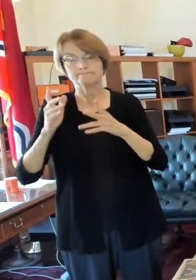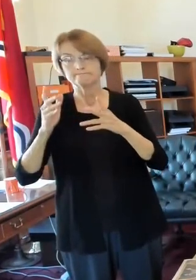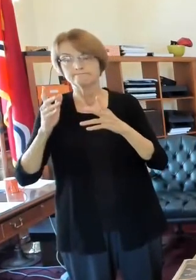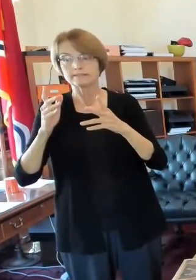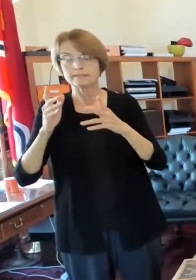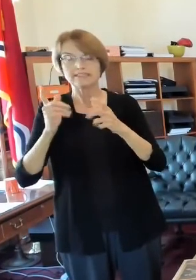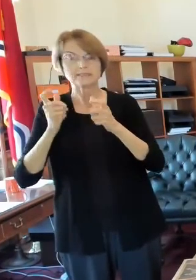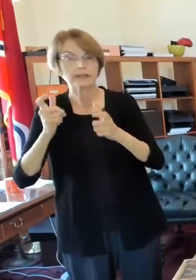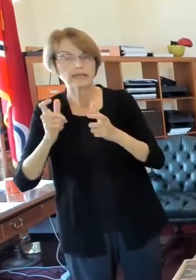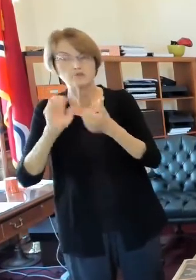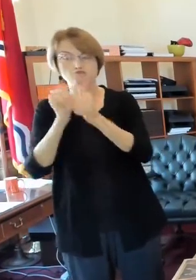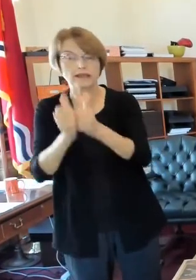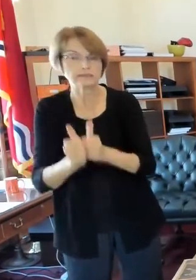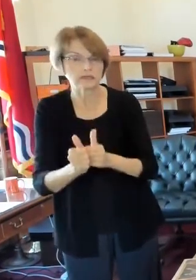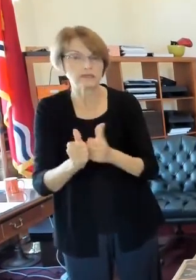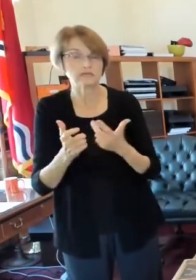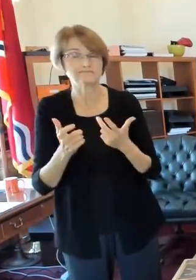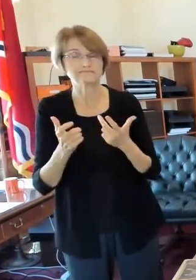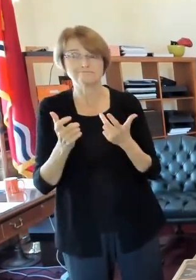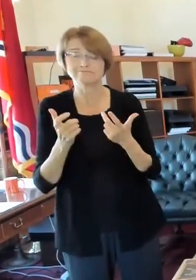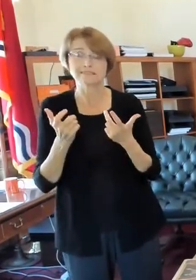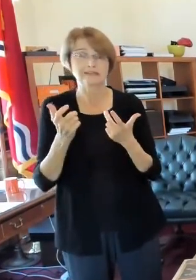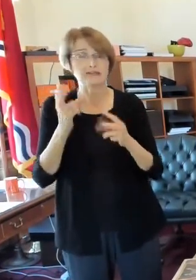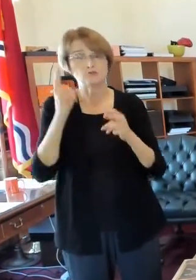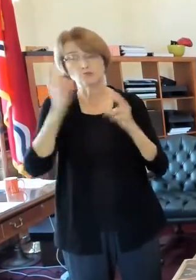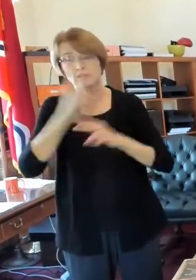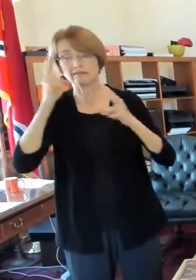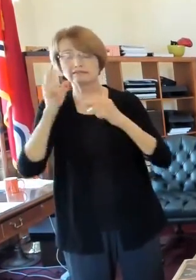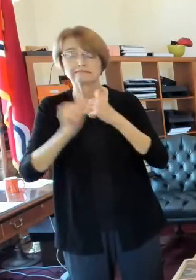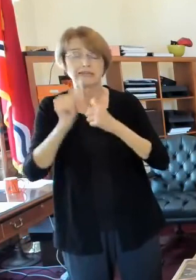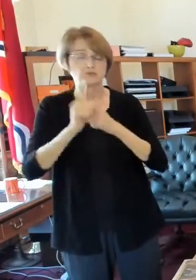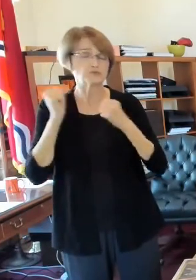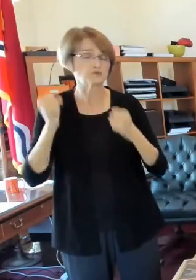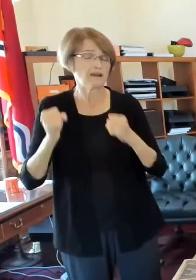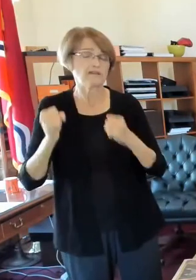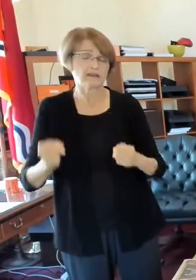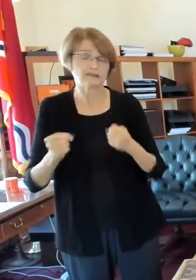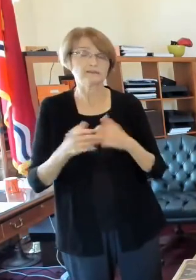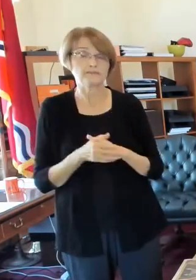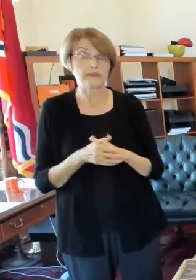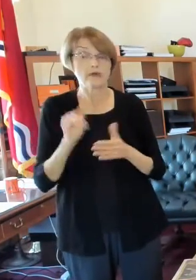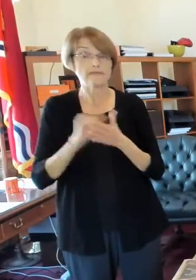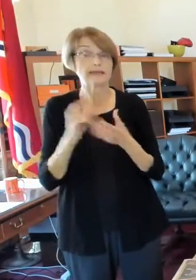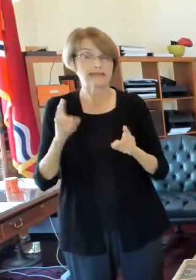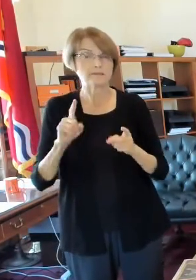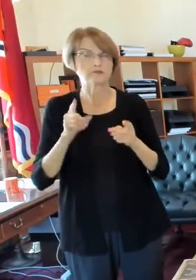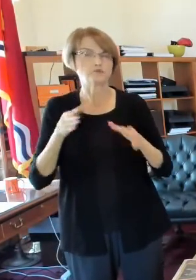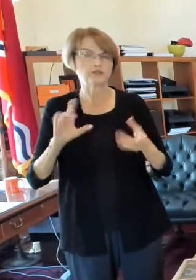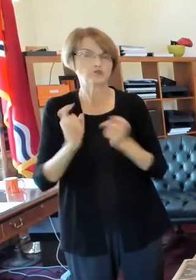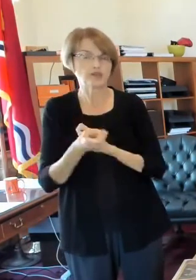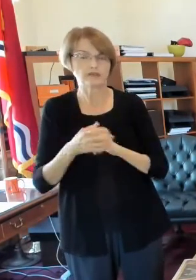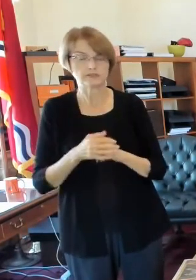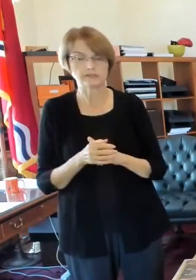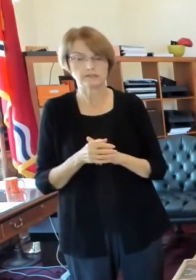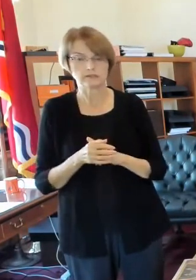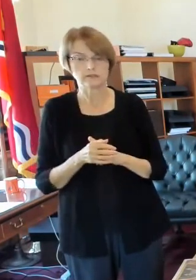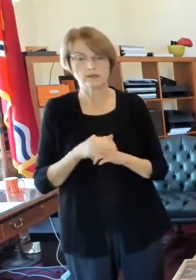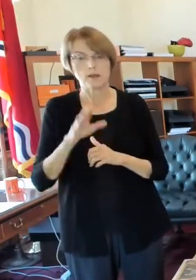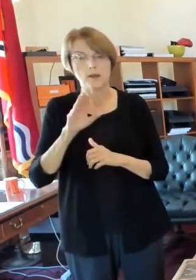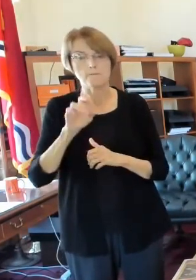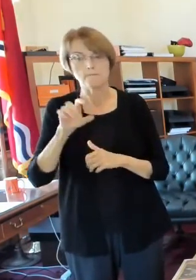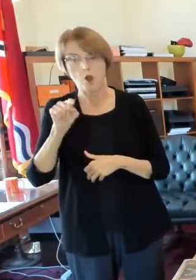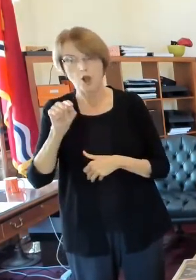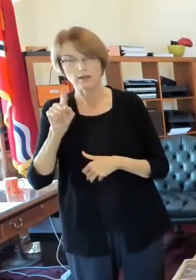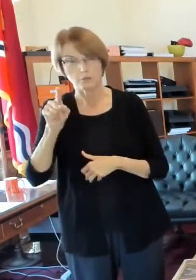which is all extremely dangerous, reckless driving. So that has happened. There's a little barrier on Market in